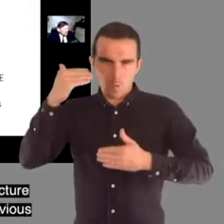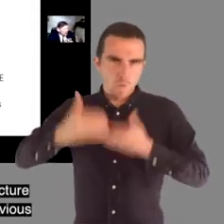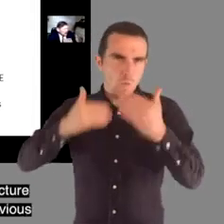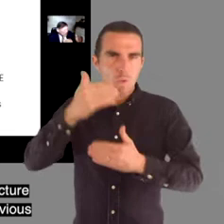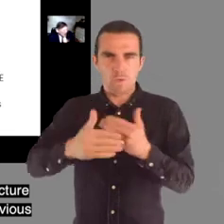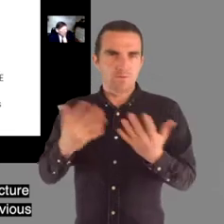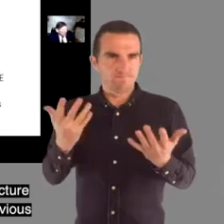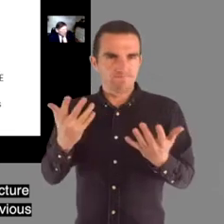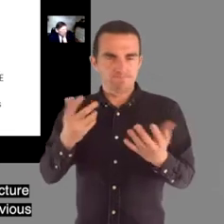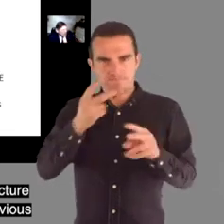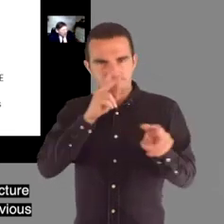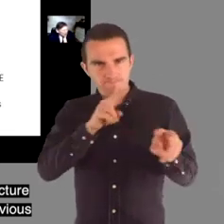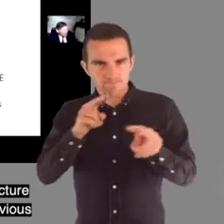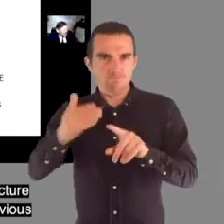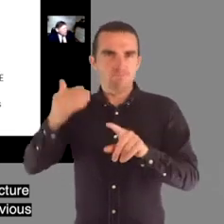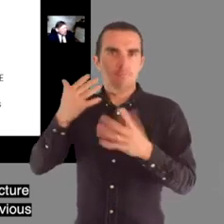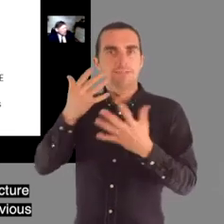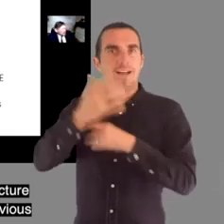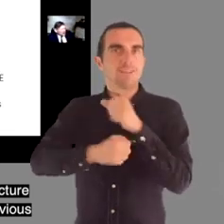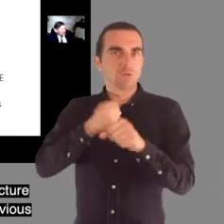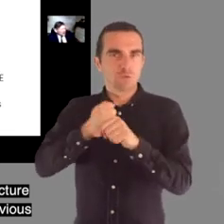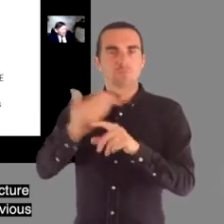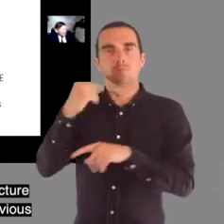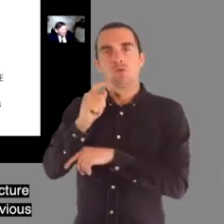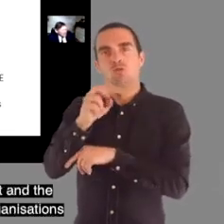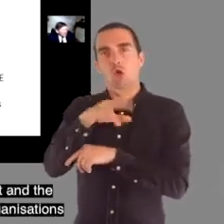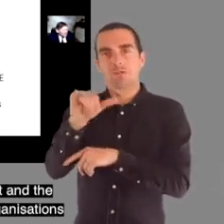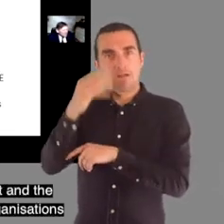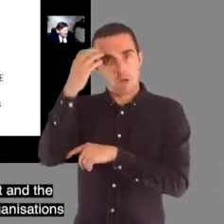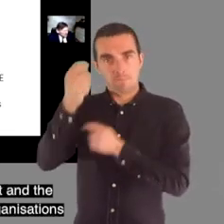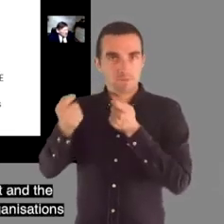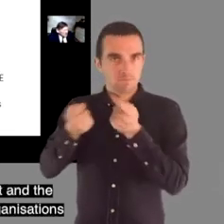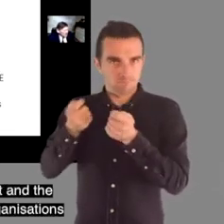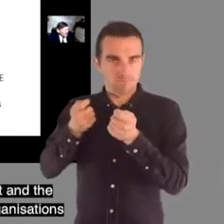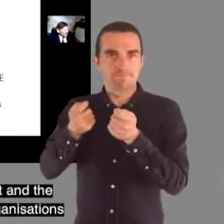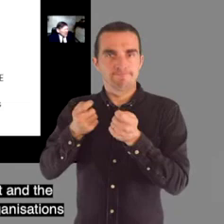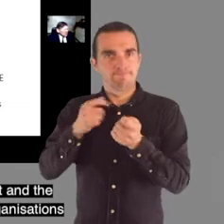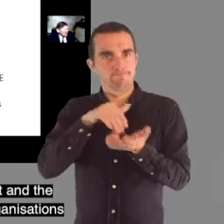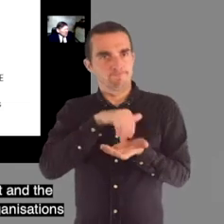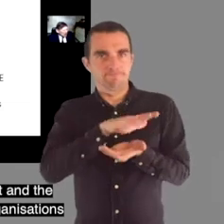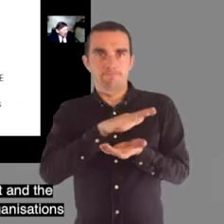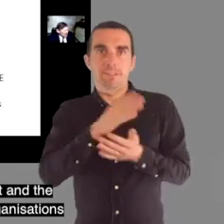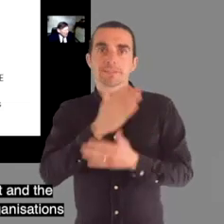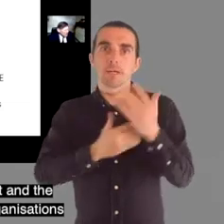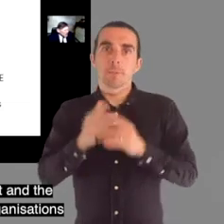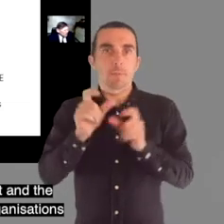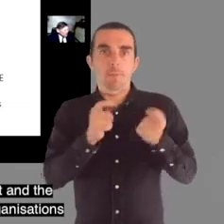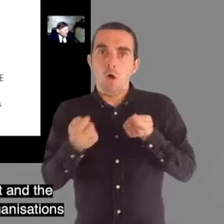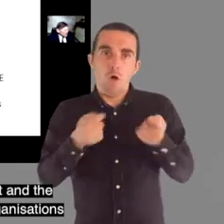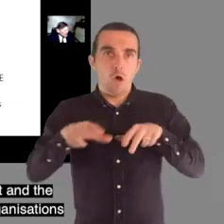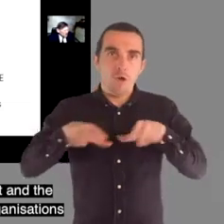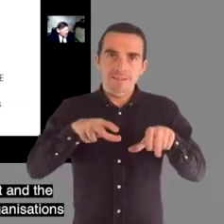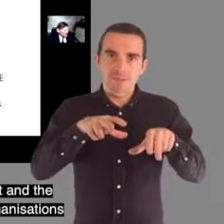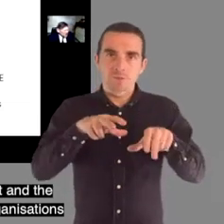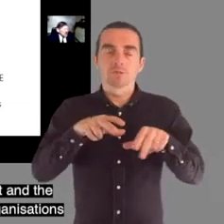So the attack on the infrastructure, which took place over the previous 10 years by the Tory government, and the sidelining of disabled